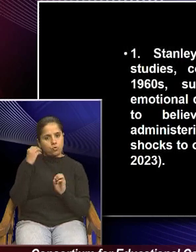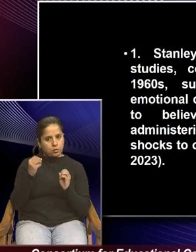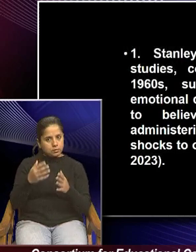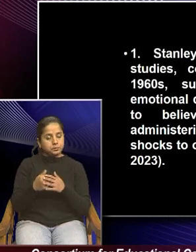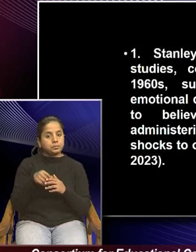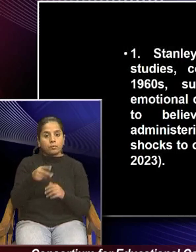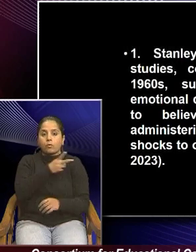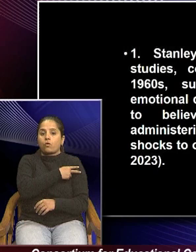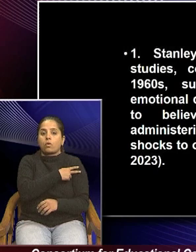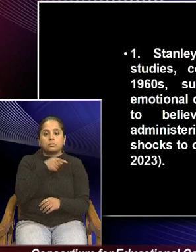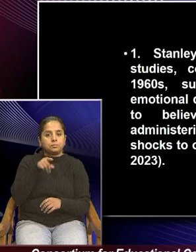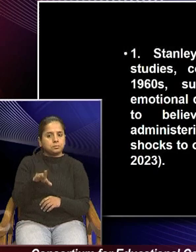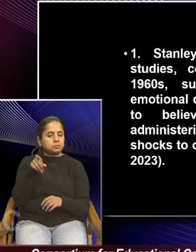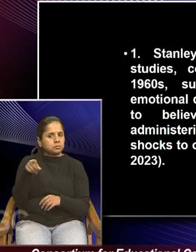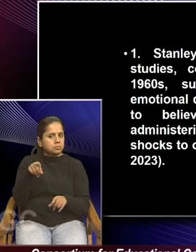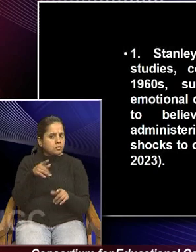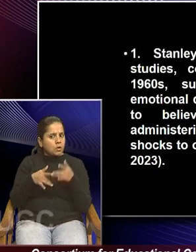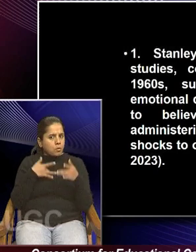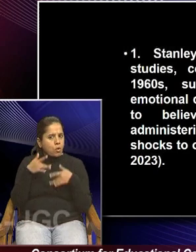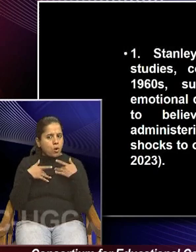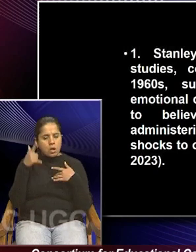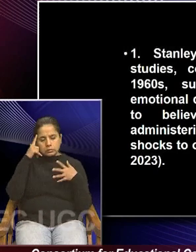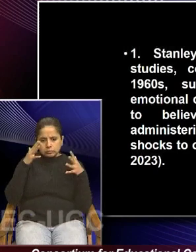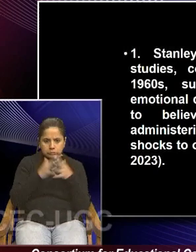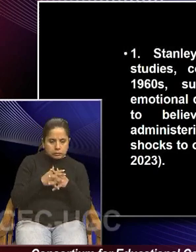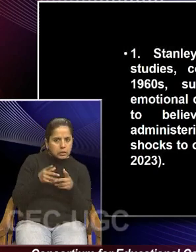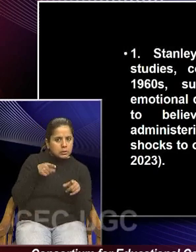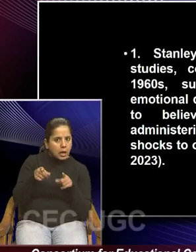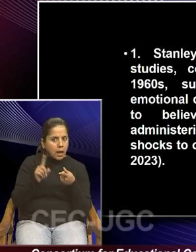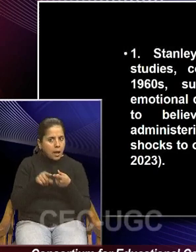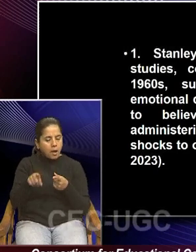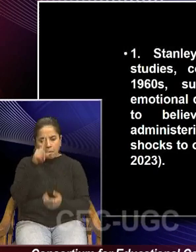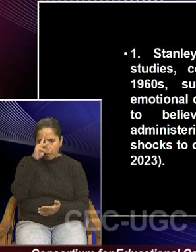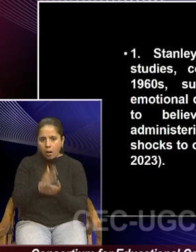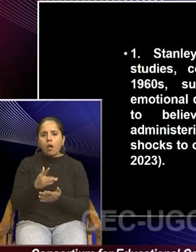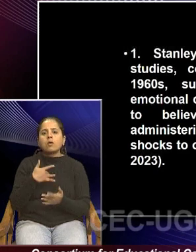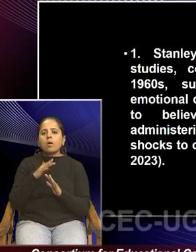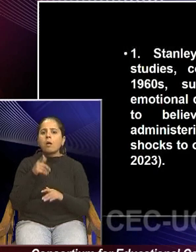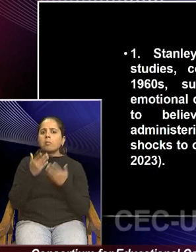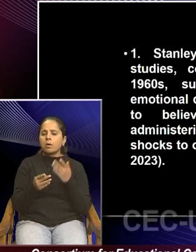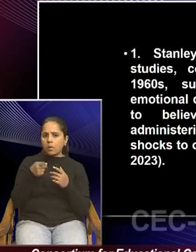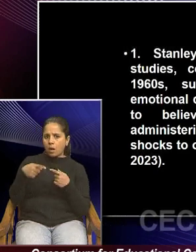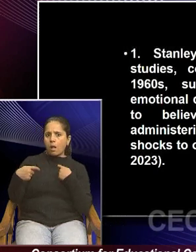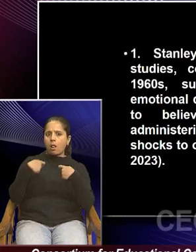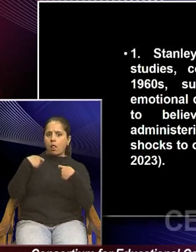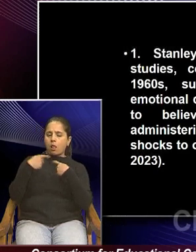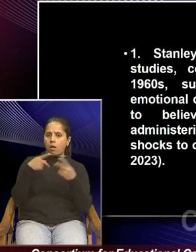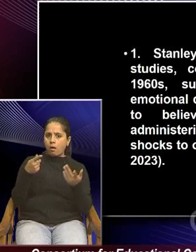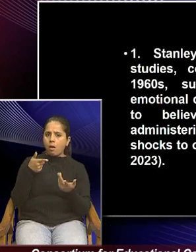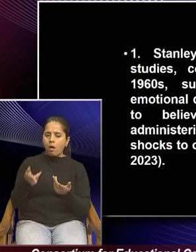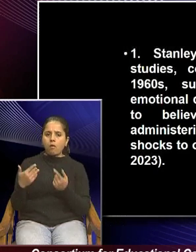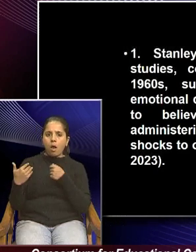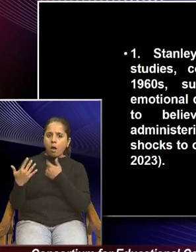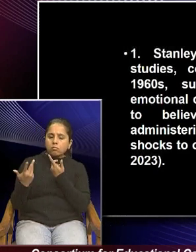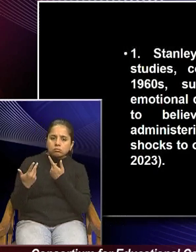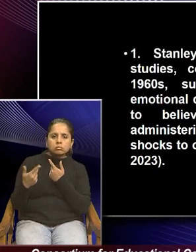the volunteers were subjected to emotional distress by leading them to believe that they were administering harmful